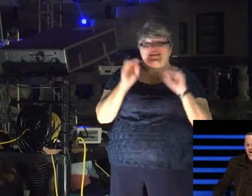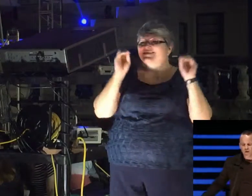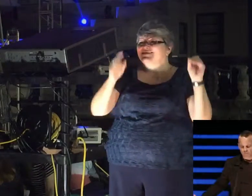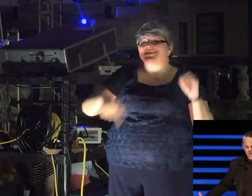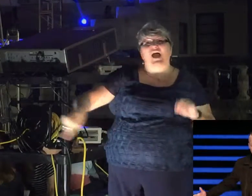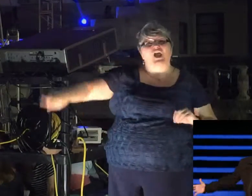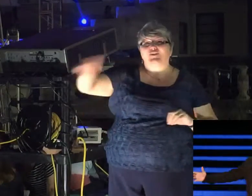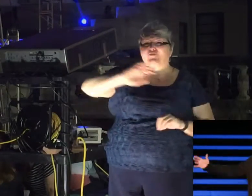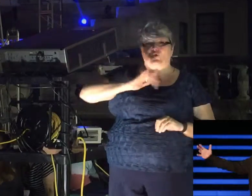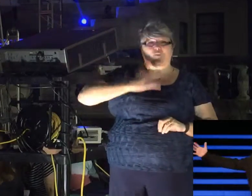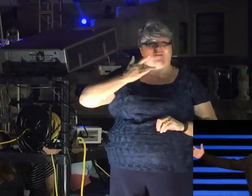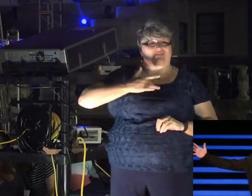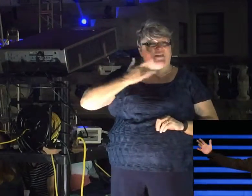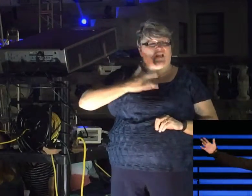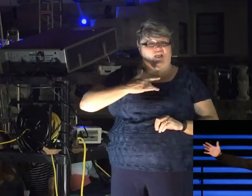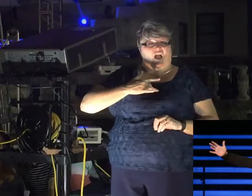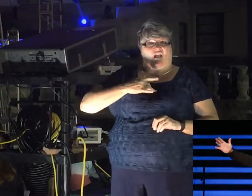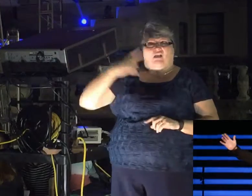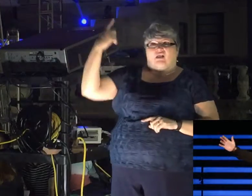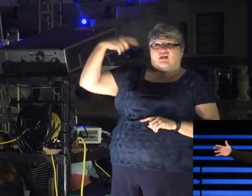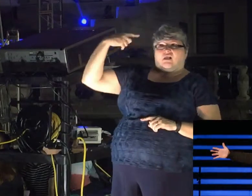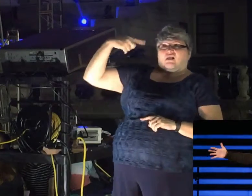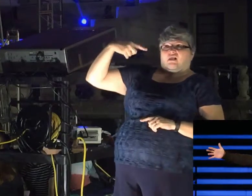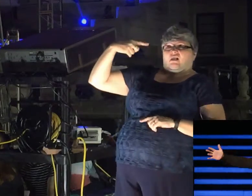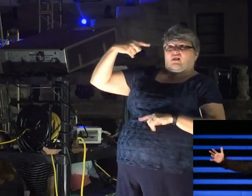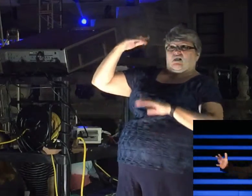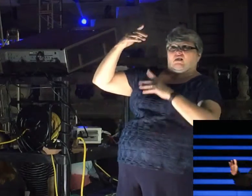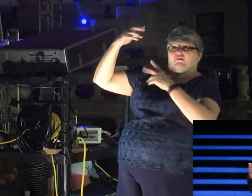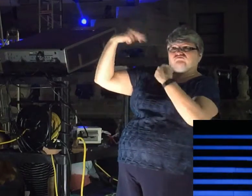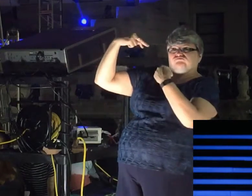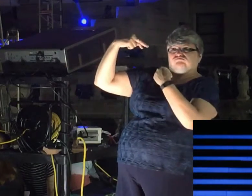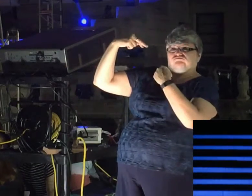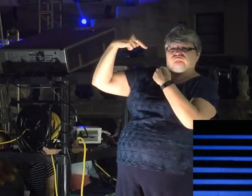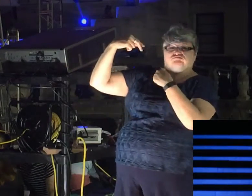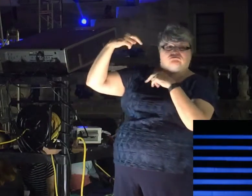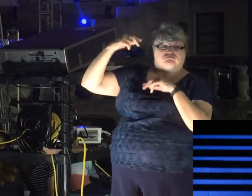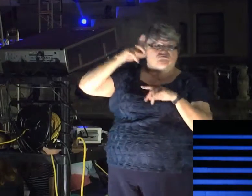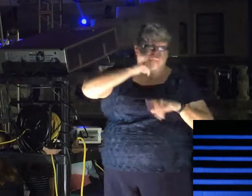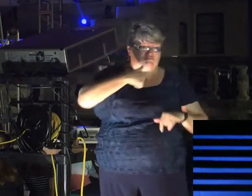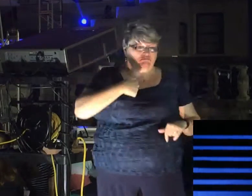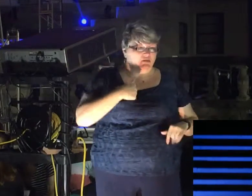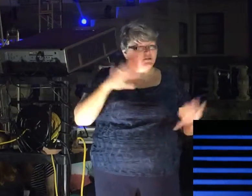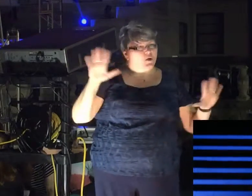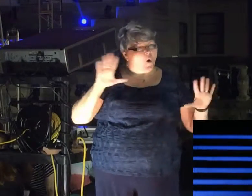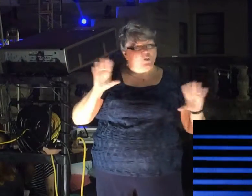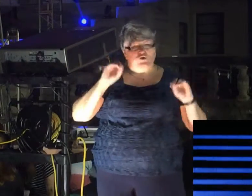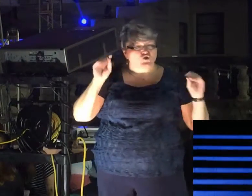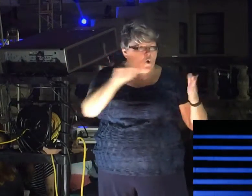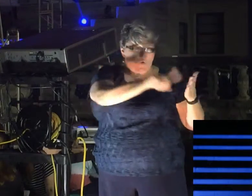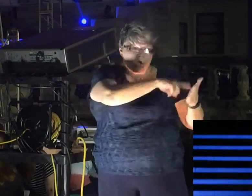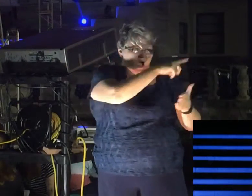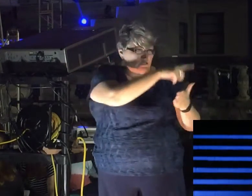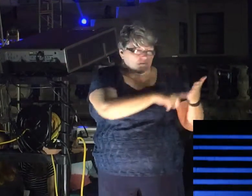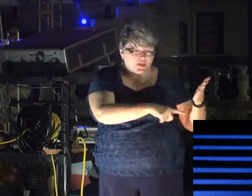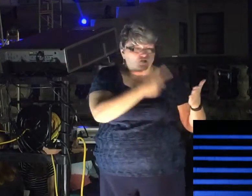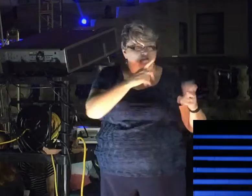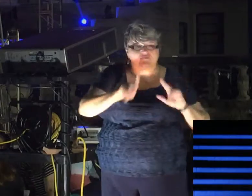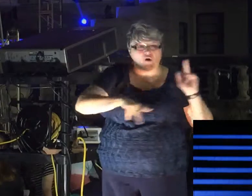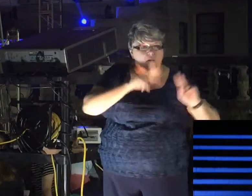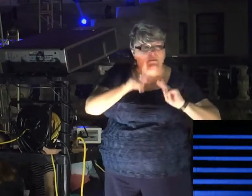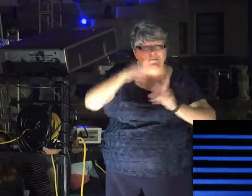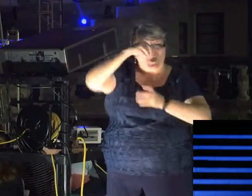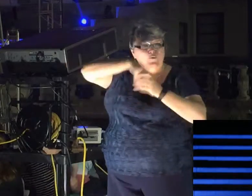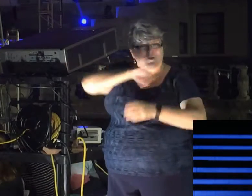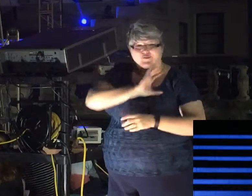place, none of you would feel like you live under heaven's frown or condemnation, because there is no